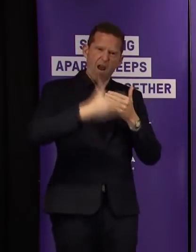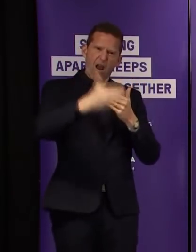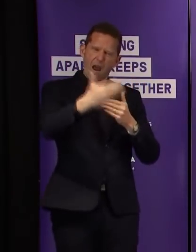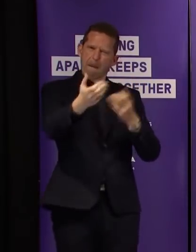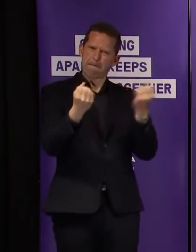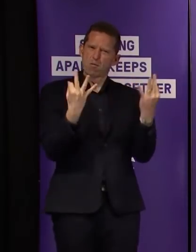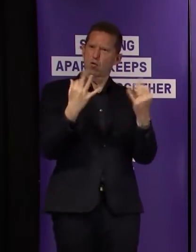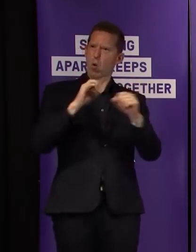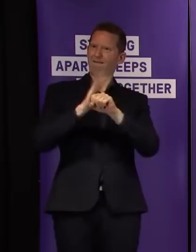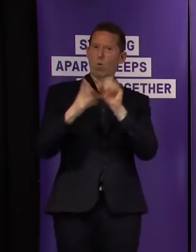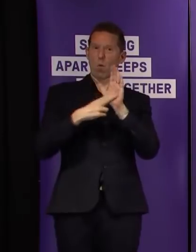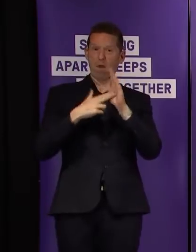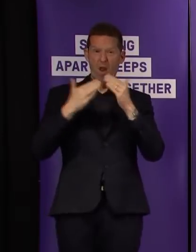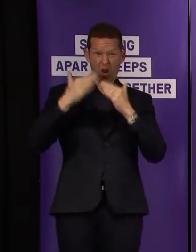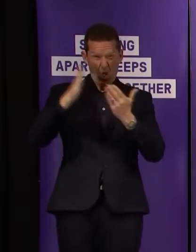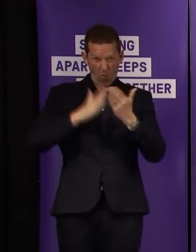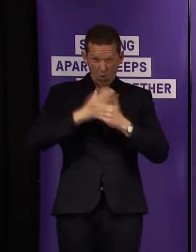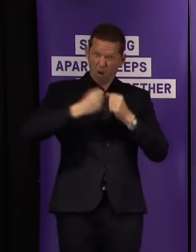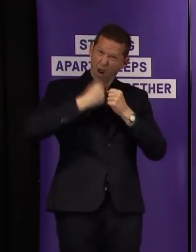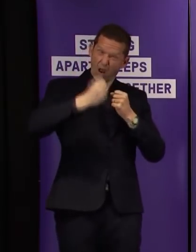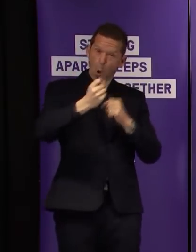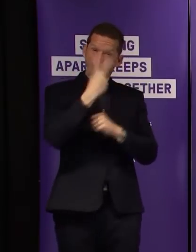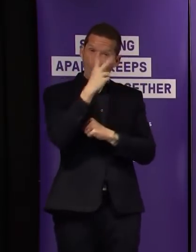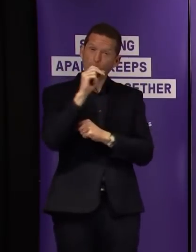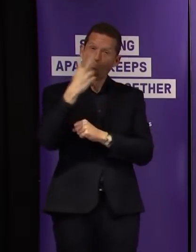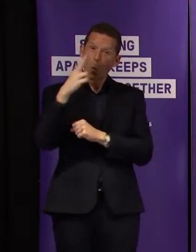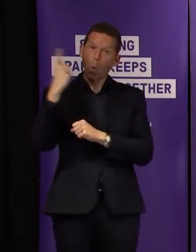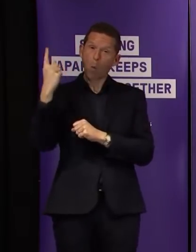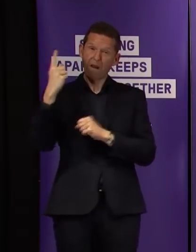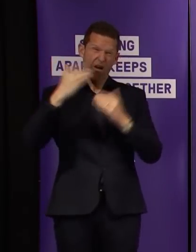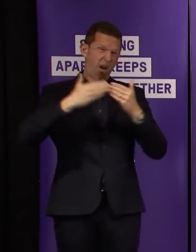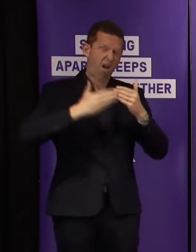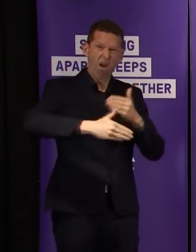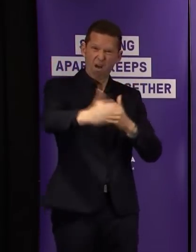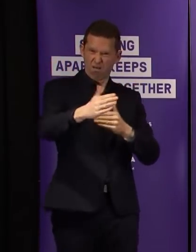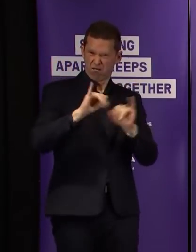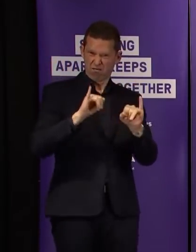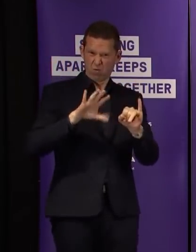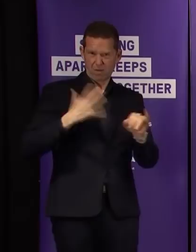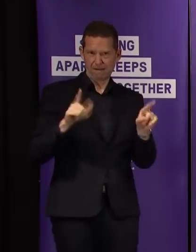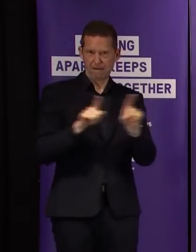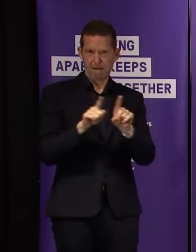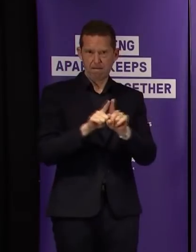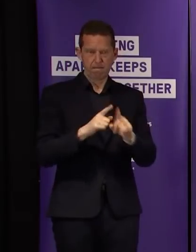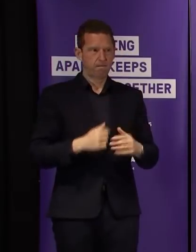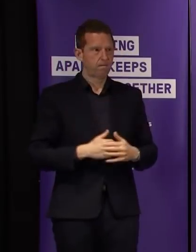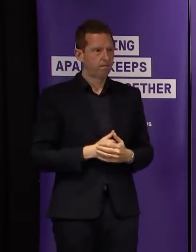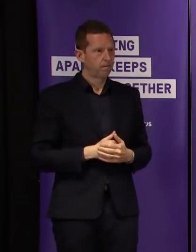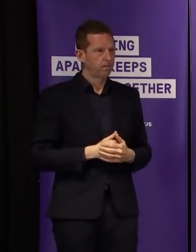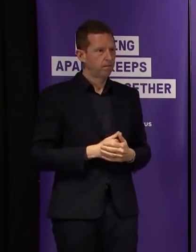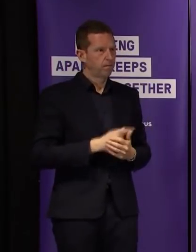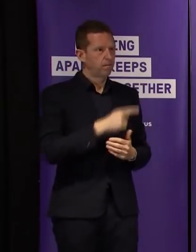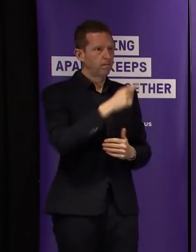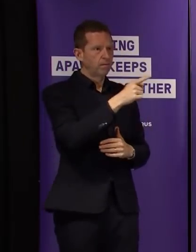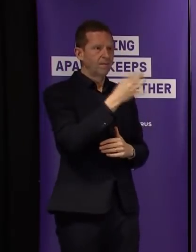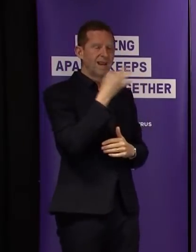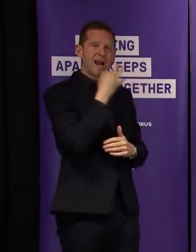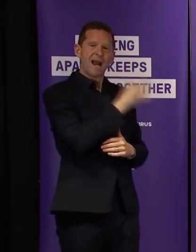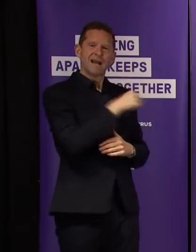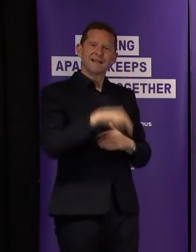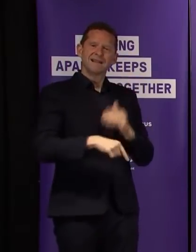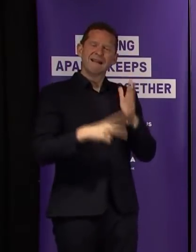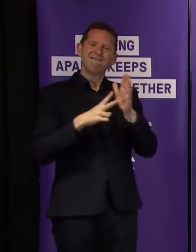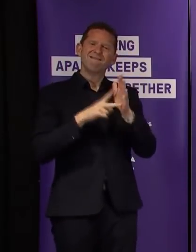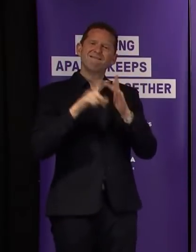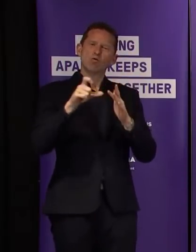normal, and 2021 that looks very much like 2020. Are the low thresholds due to the fact that the contact tracing in Victoria is